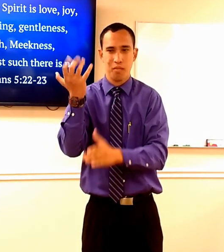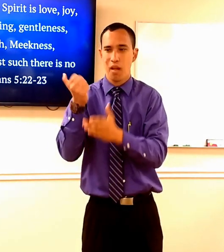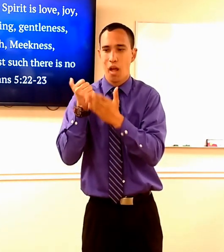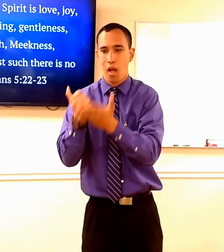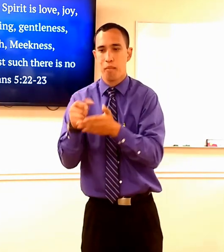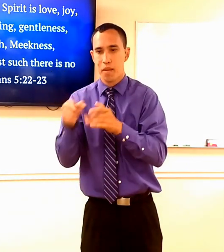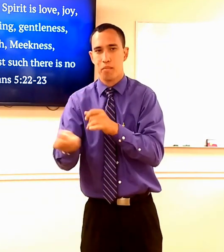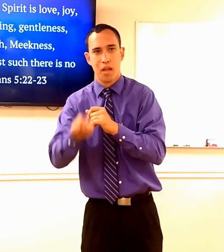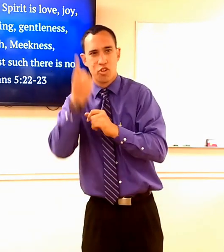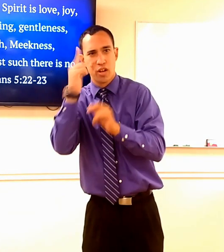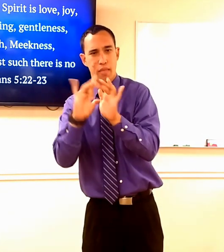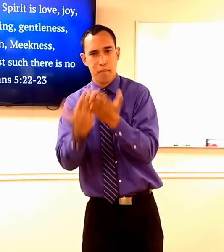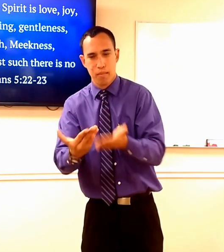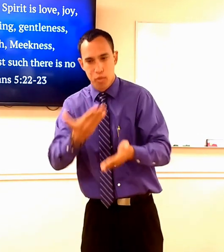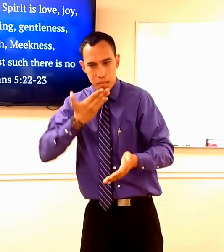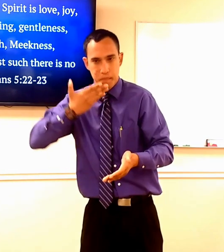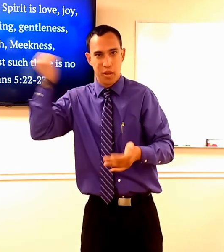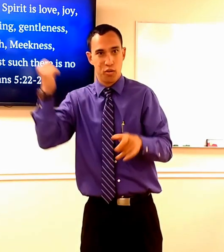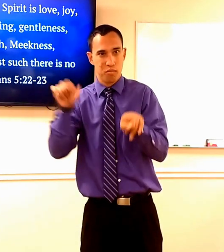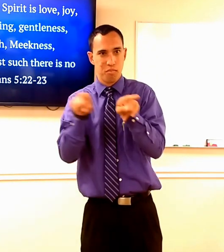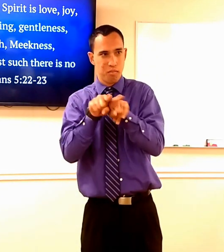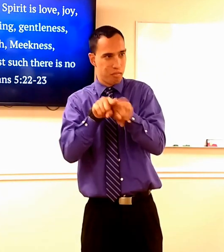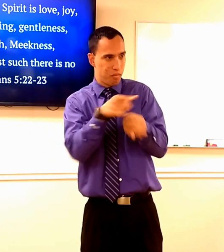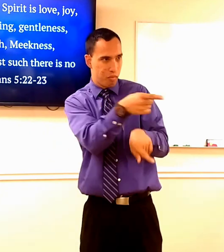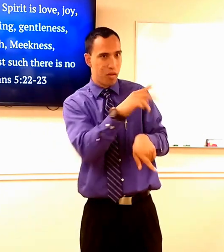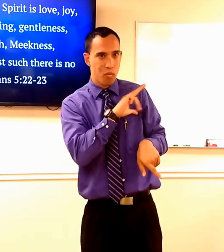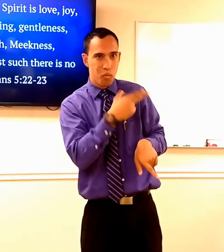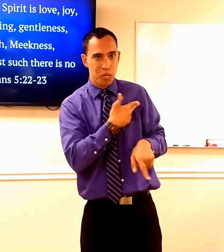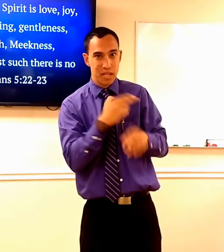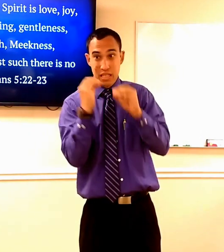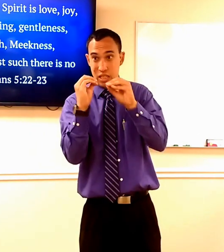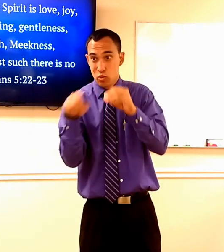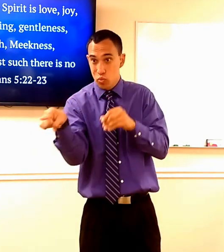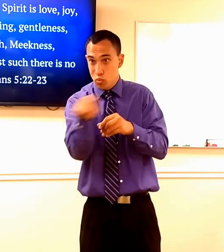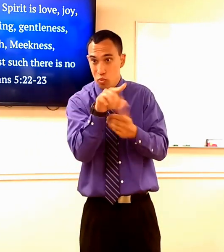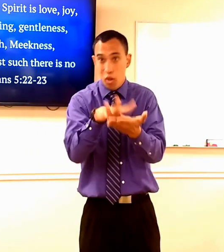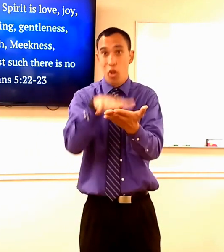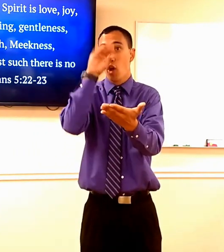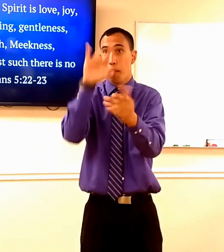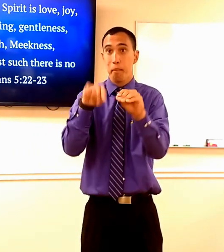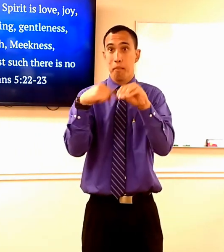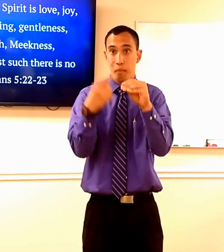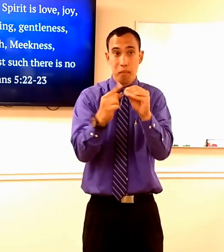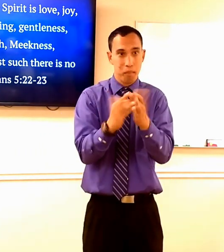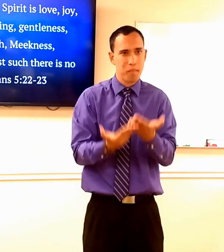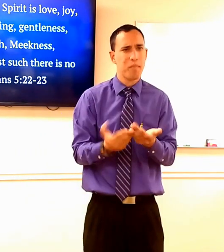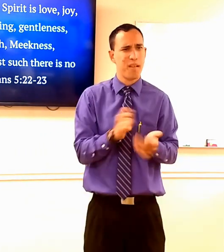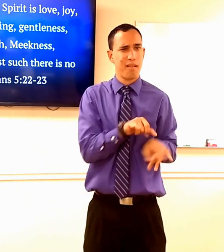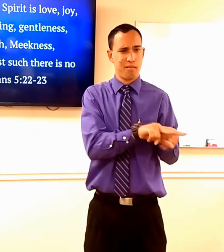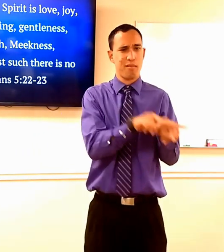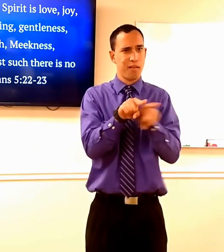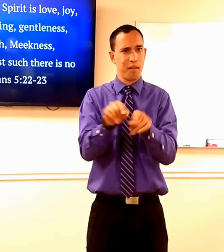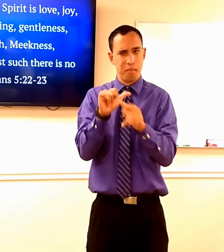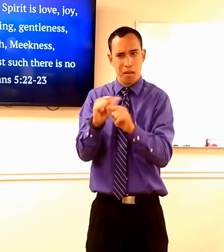saved, where people are already reaching them, we help them grow, we help them, we provide training to help them understand the Bible, just like Cody is here teaching you all the